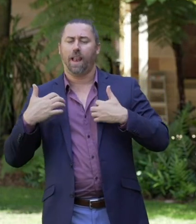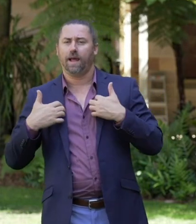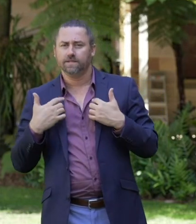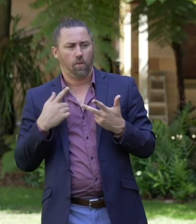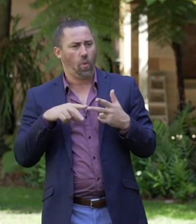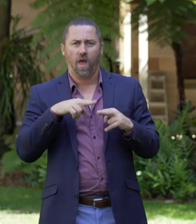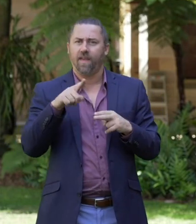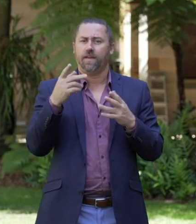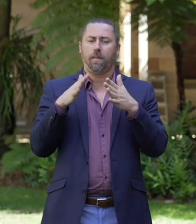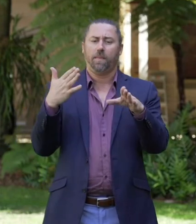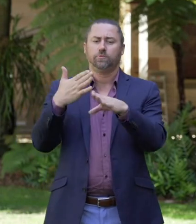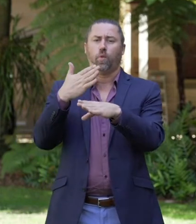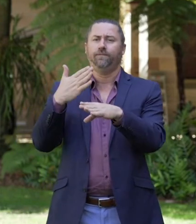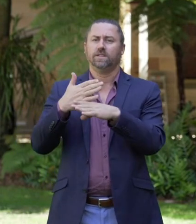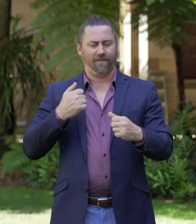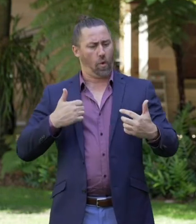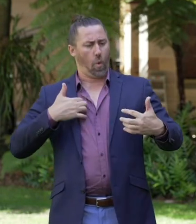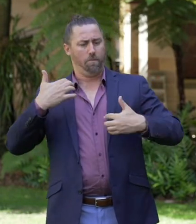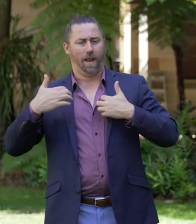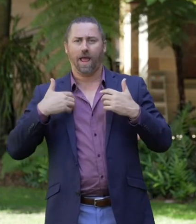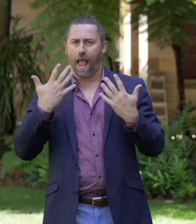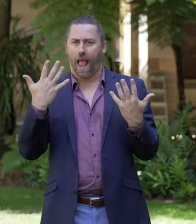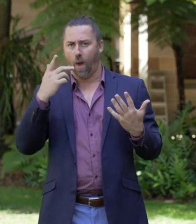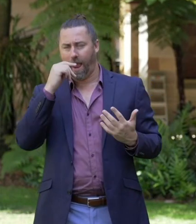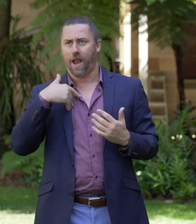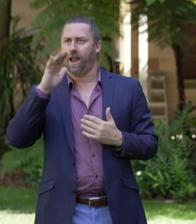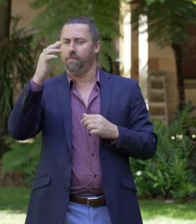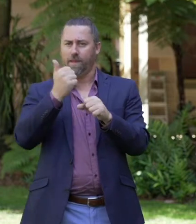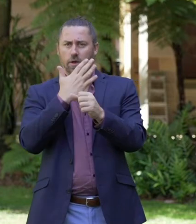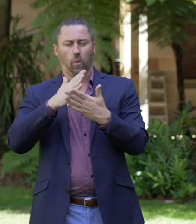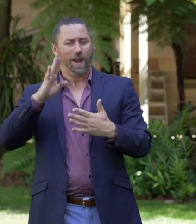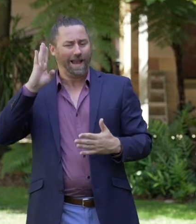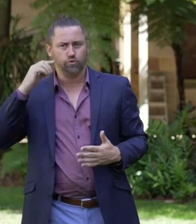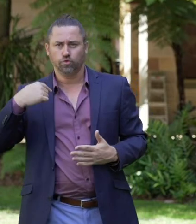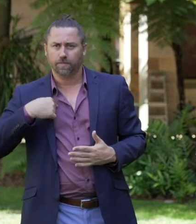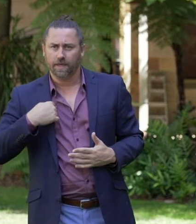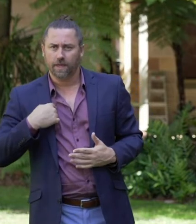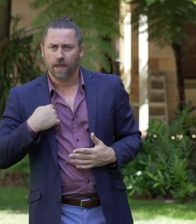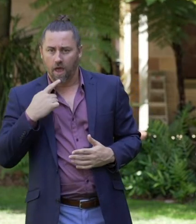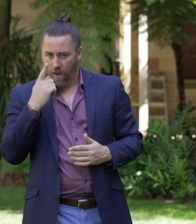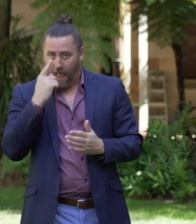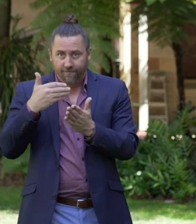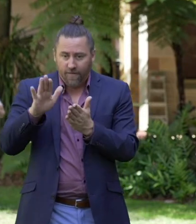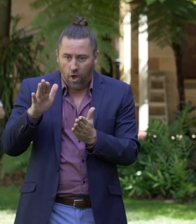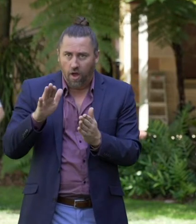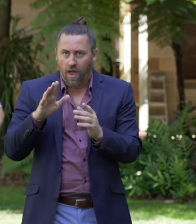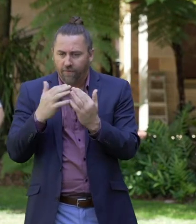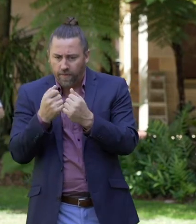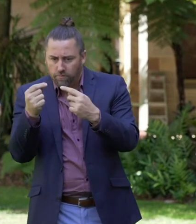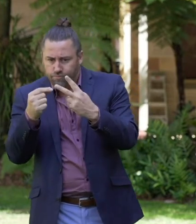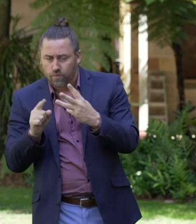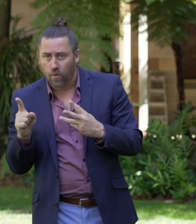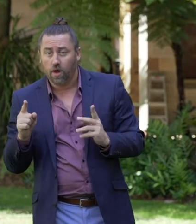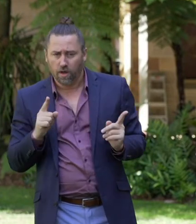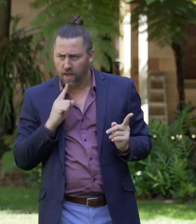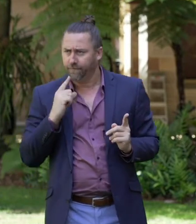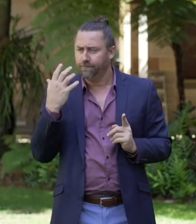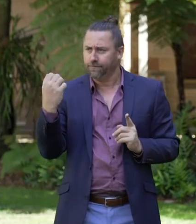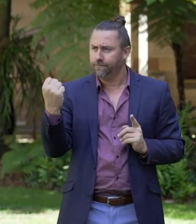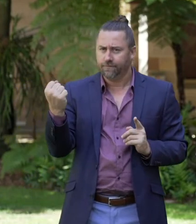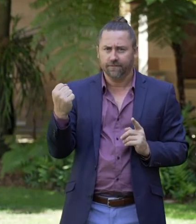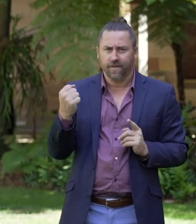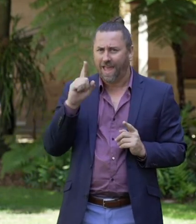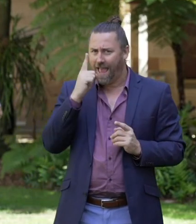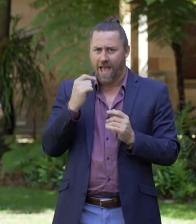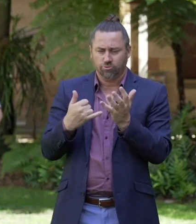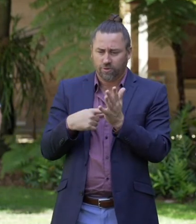employees voice their concerns? Will they have protections that are granted to whistleblowers? Of course there are protections, and Peter Coaldrake himself will go and